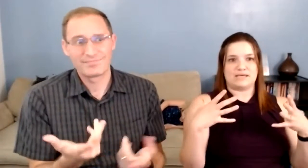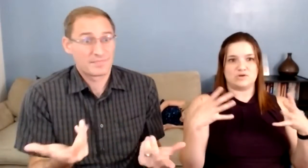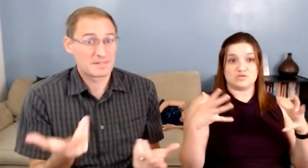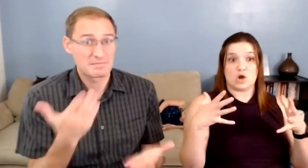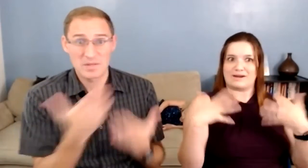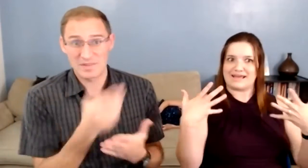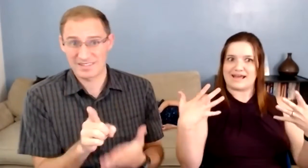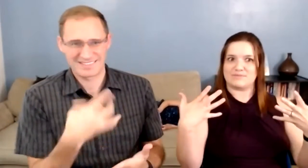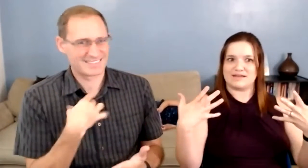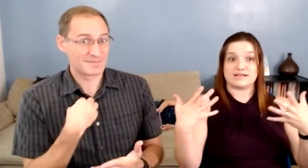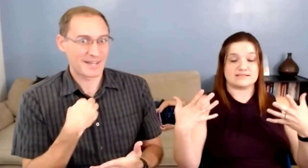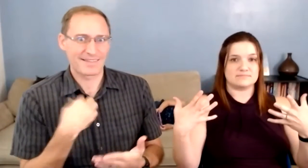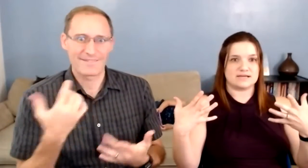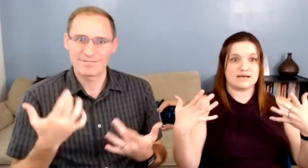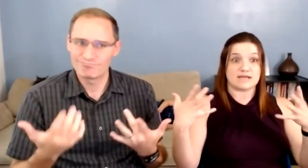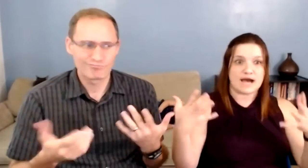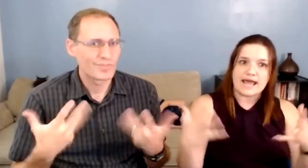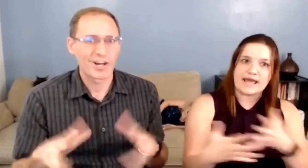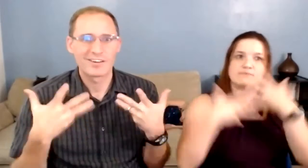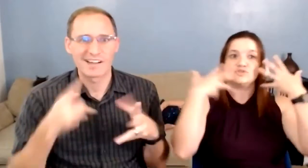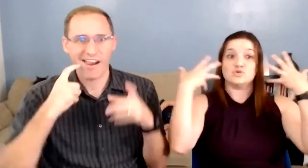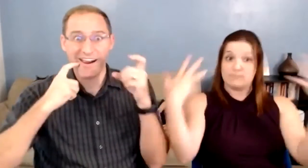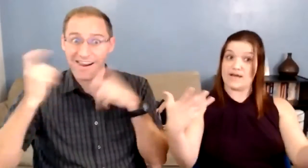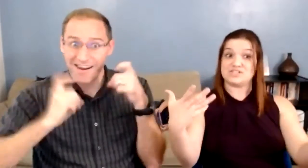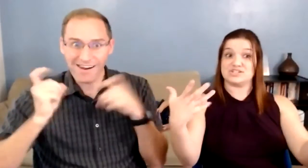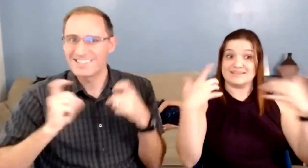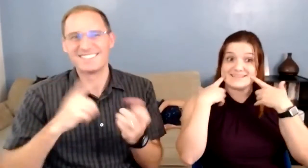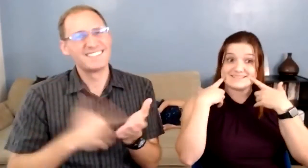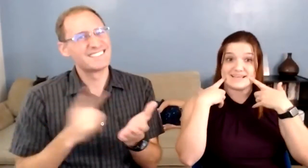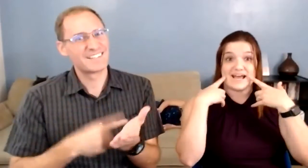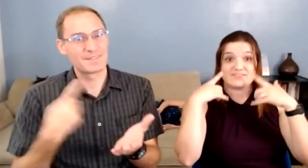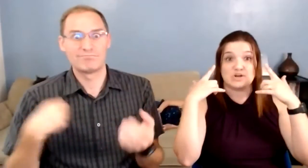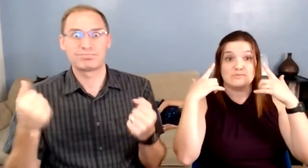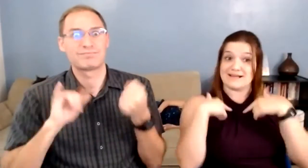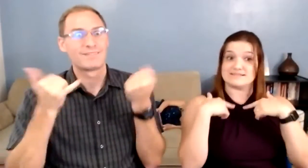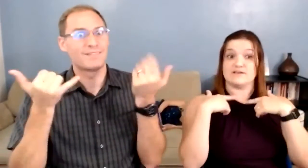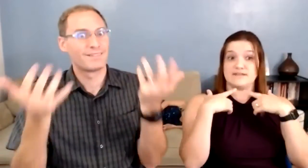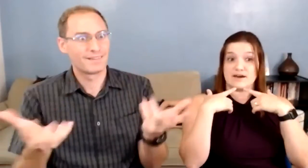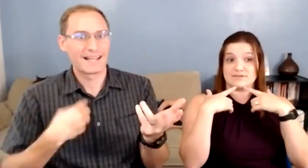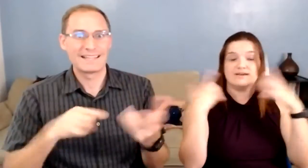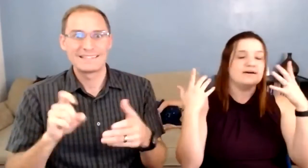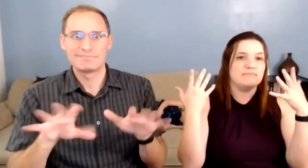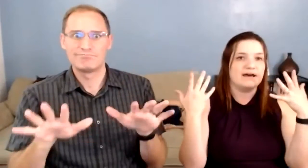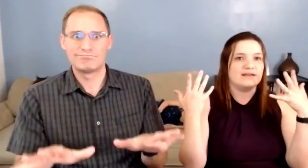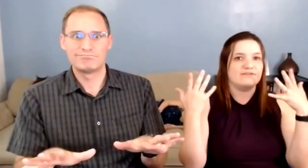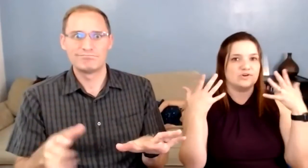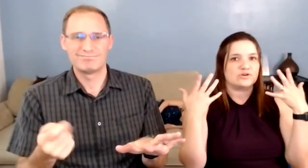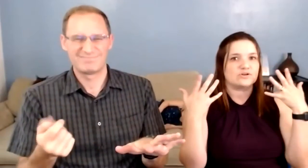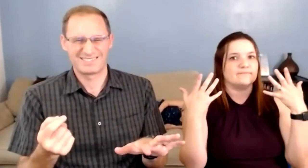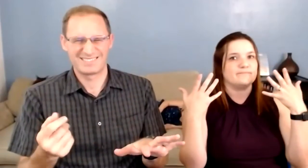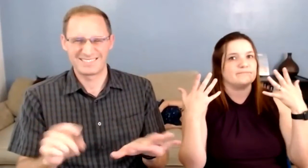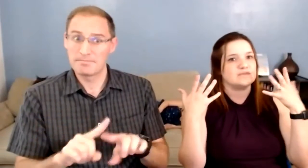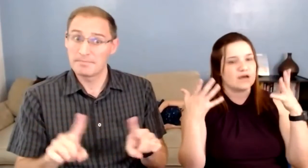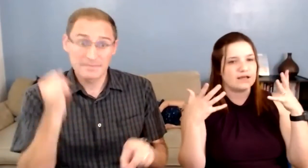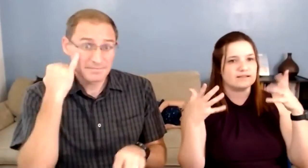like me who's already animated and sometimes I am too much. This, I have to tone myself down. But if